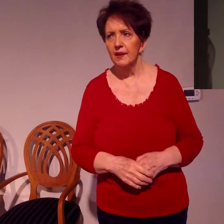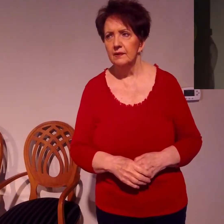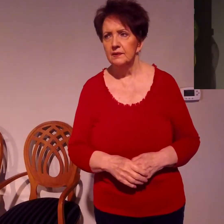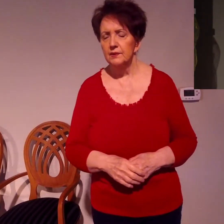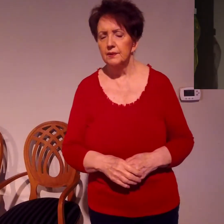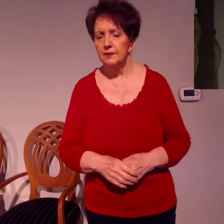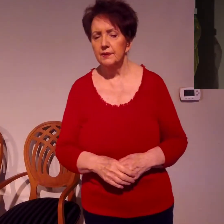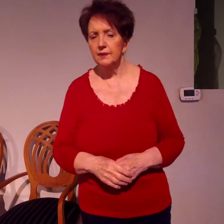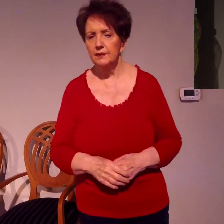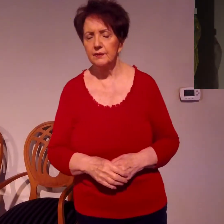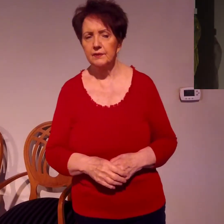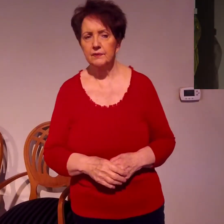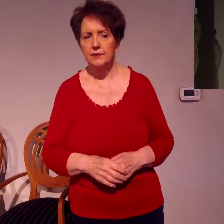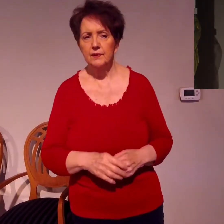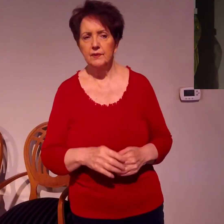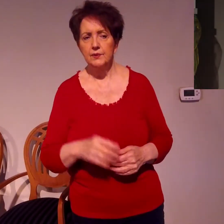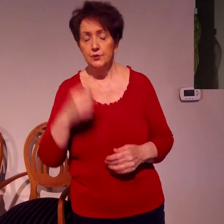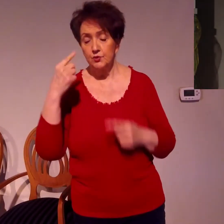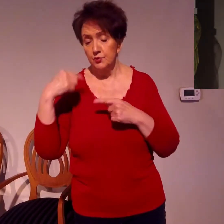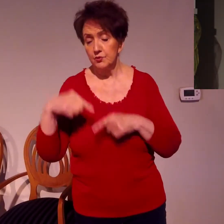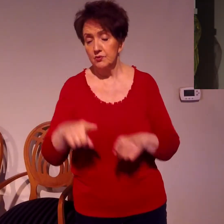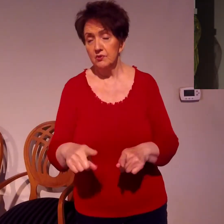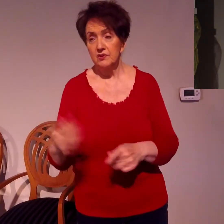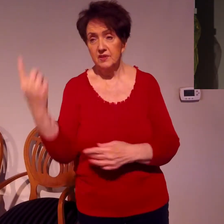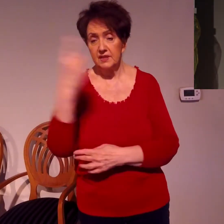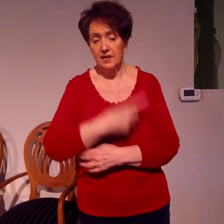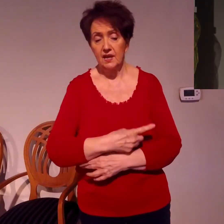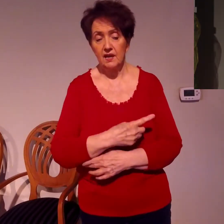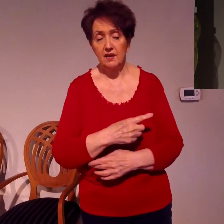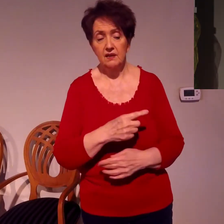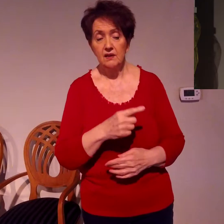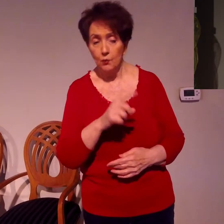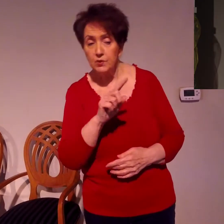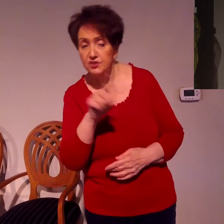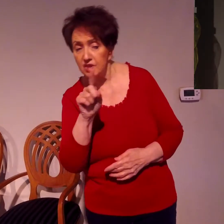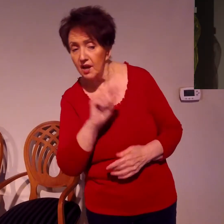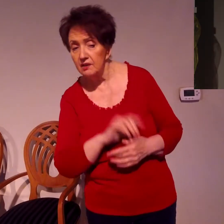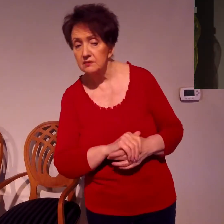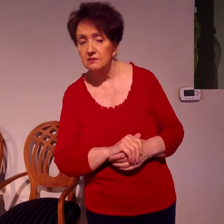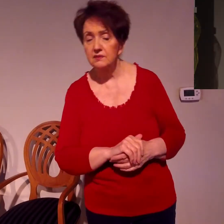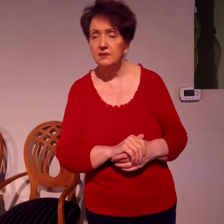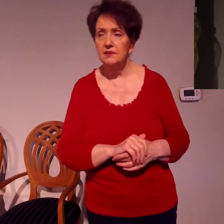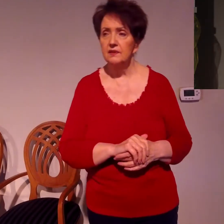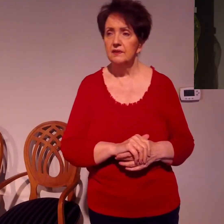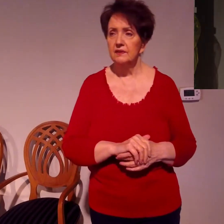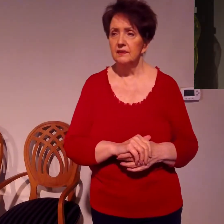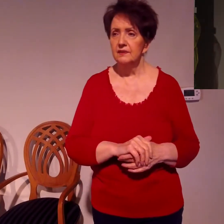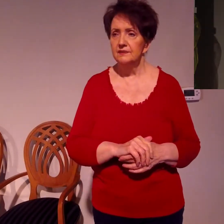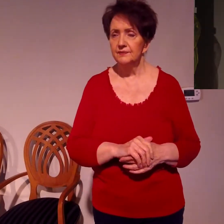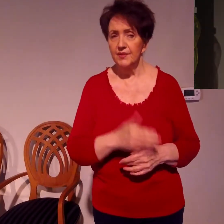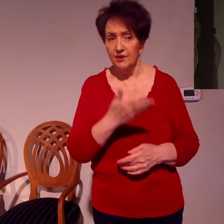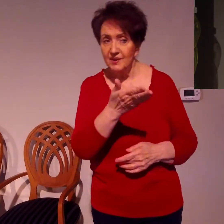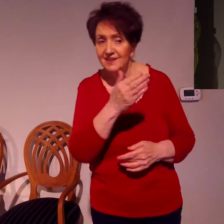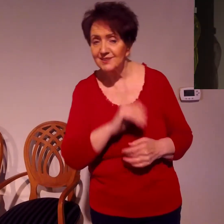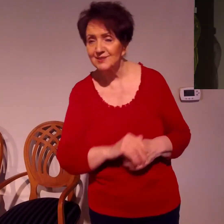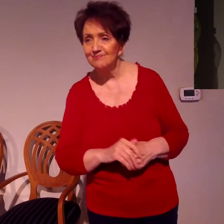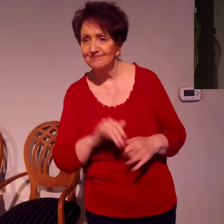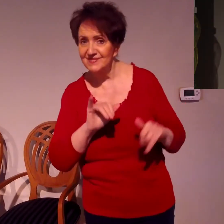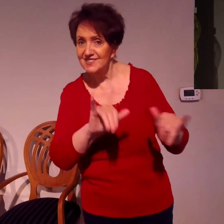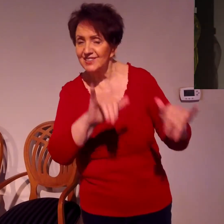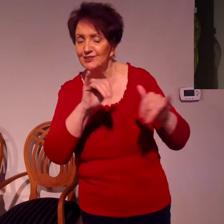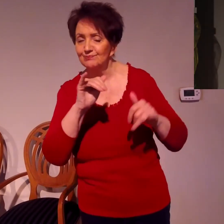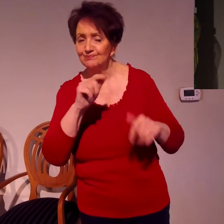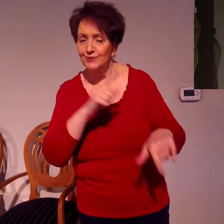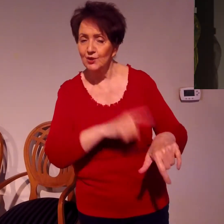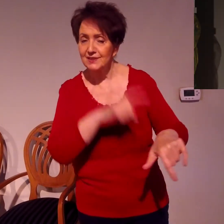I would check throughout the day, but it wasn't checking for doubt. I just like to play with it and go, yep, there it is, leaving on time. Yep,